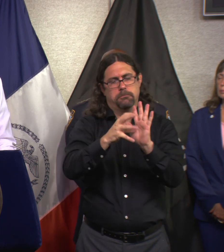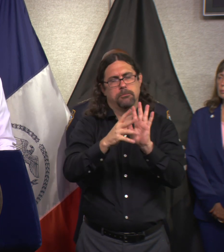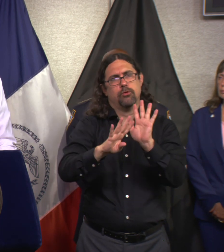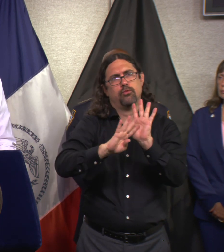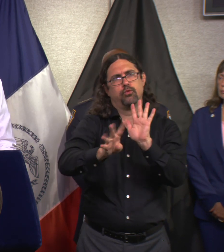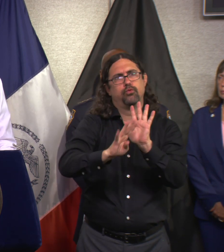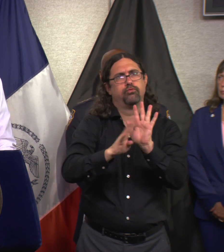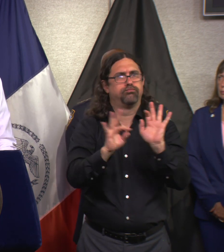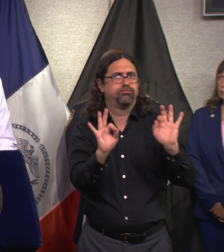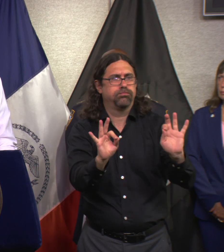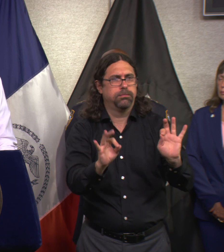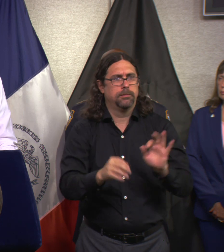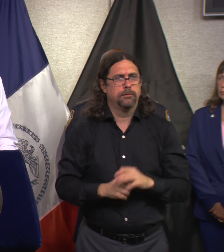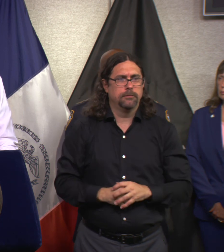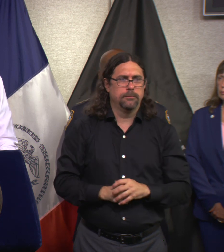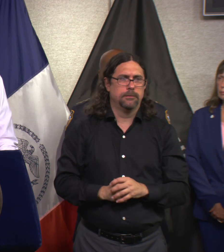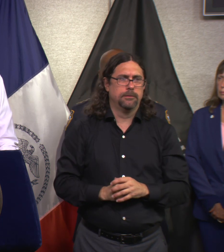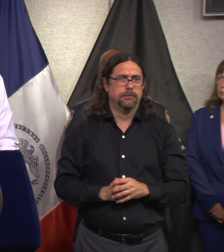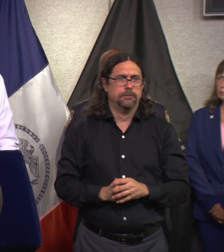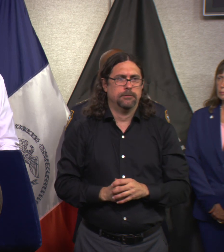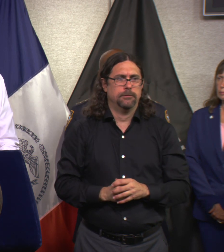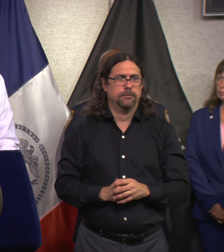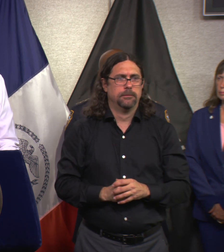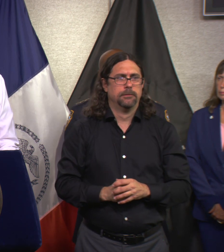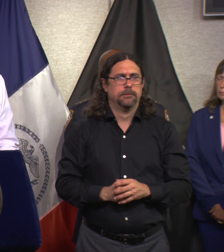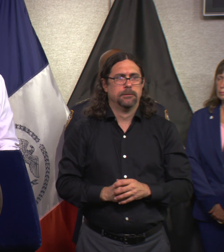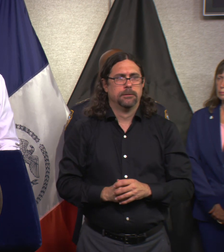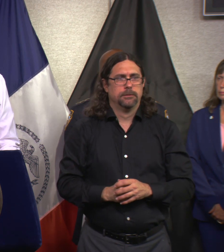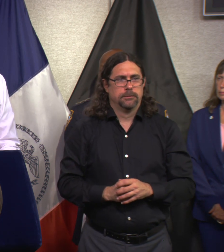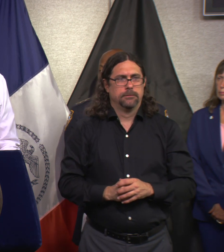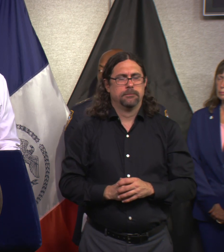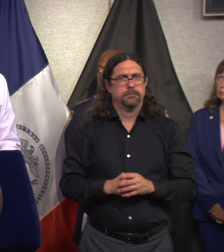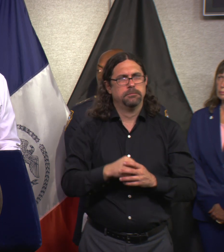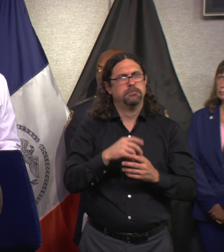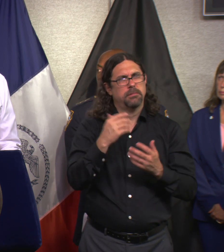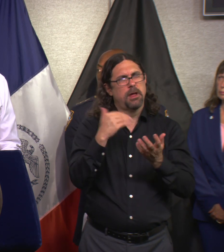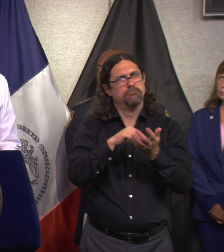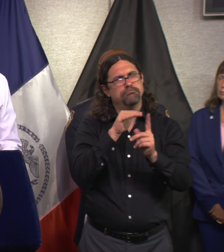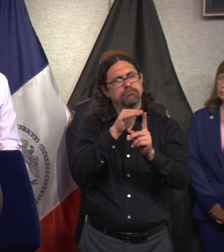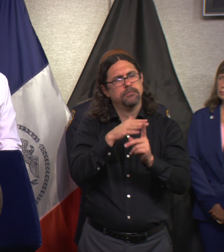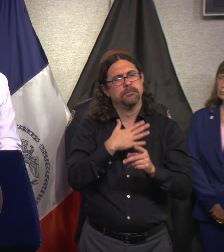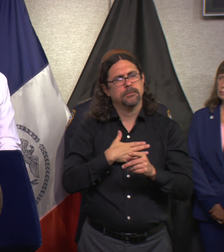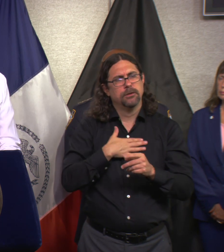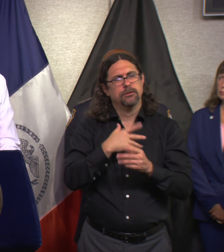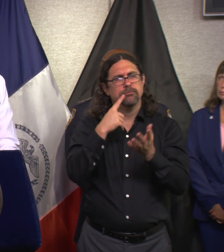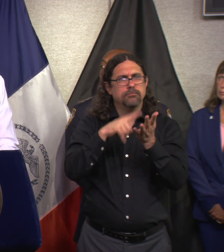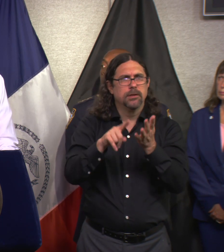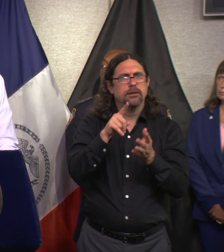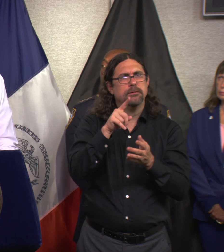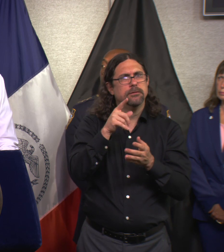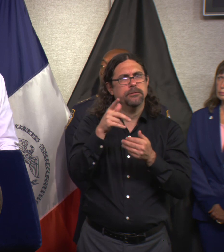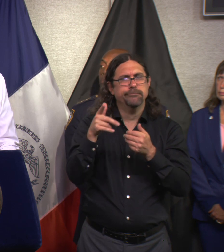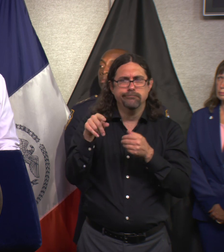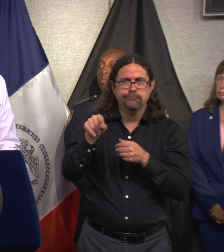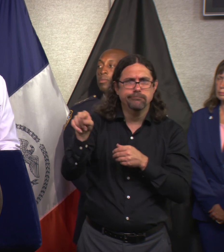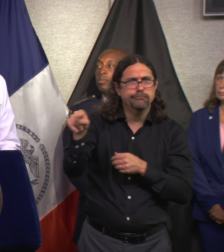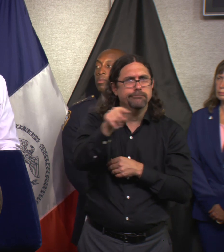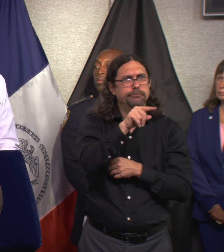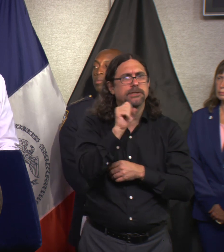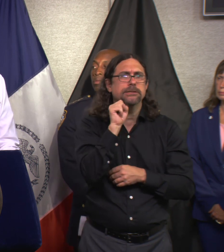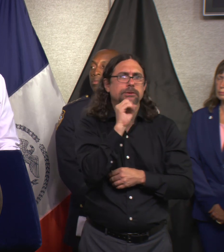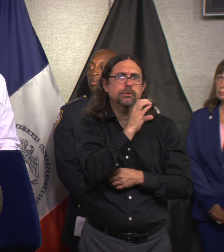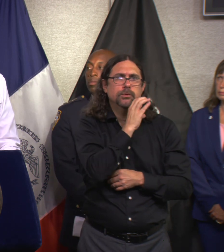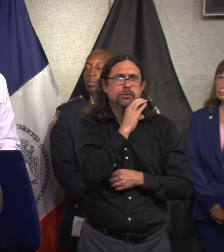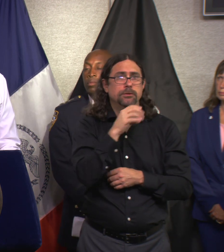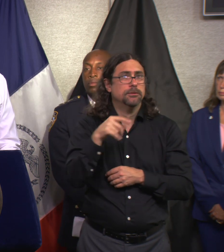our seniors stay cool, that they hydrate. If they don't have air conditioning and you can't get them to air conditioning